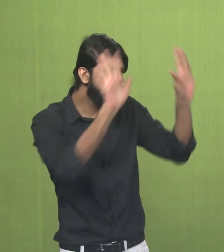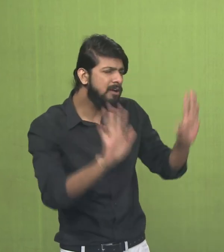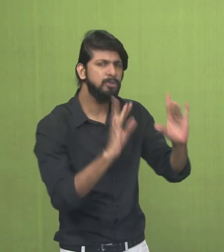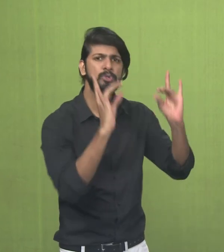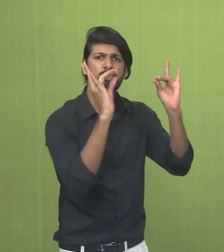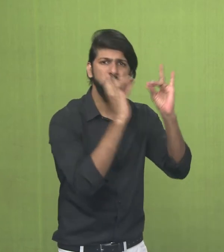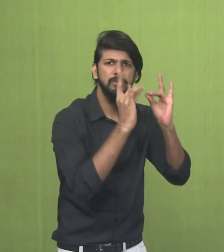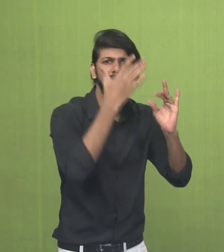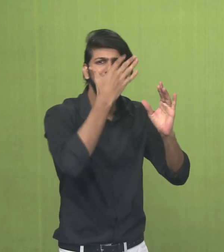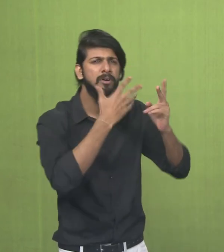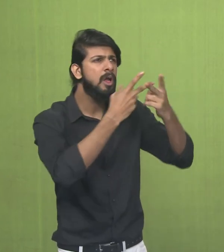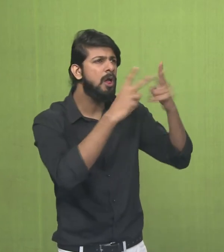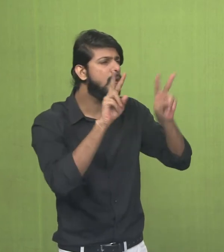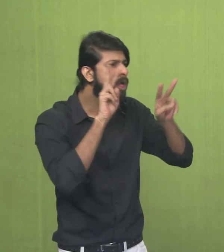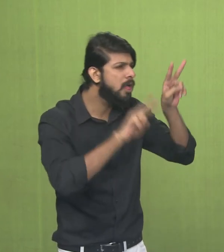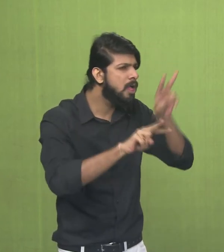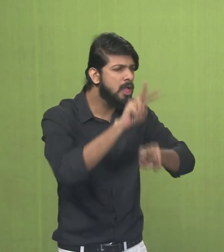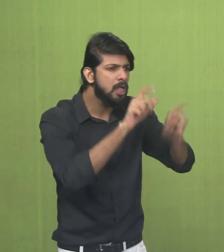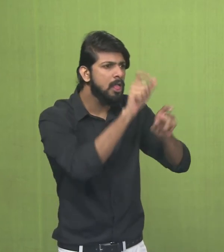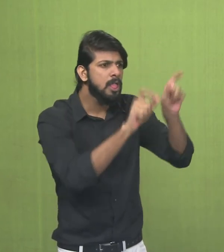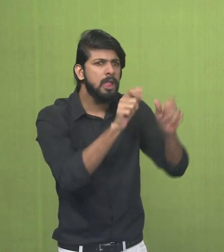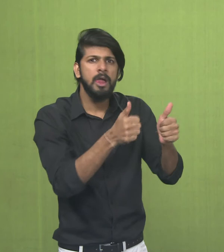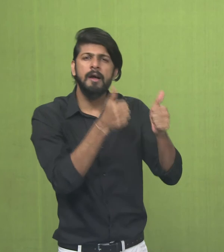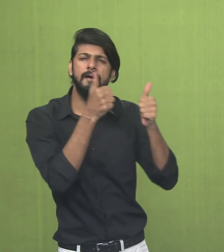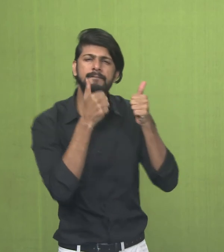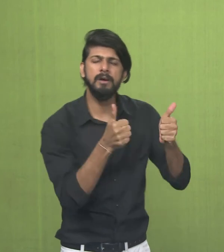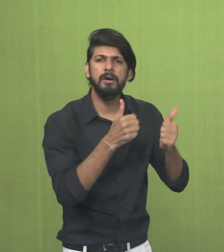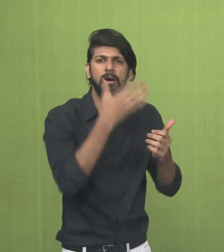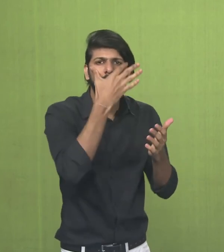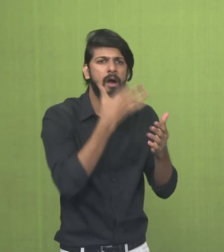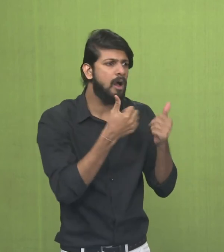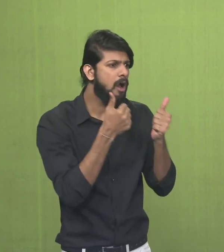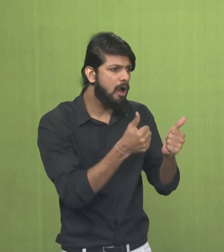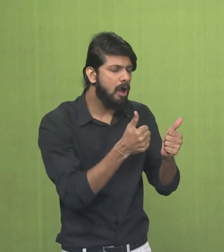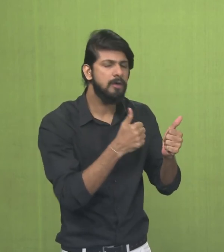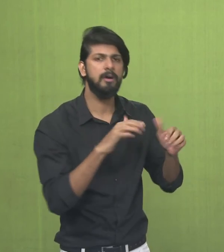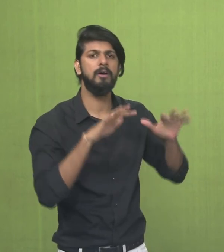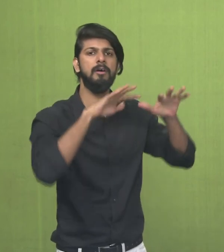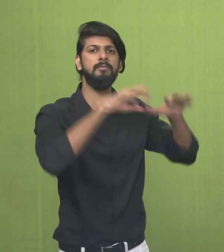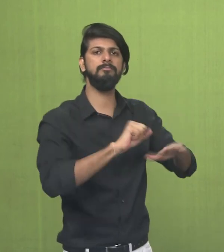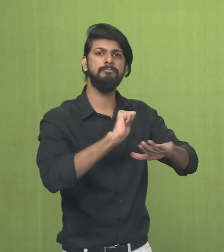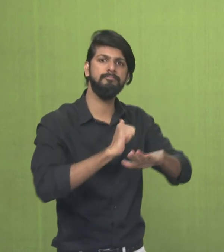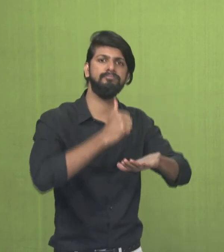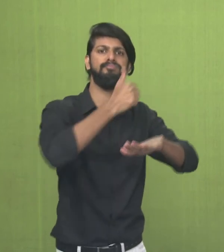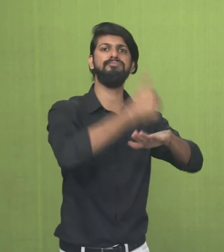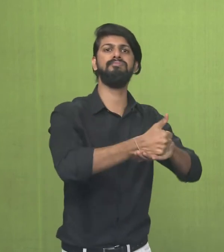they were really fascinated and attracted to the magnificent monuments, the beautiful flora and